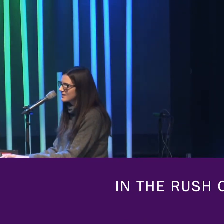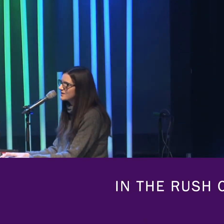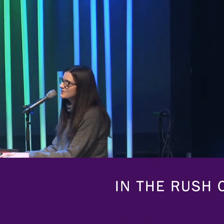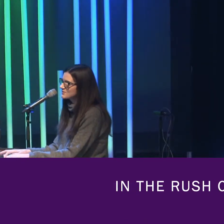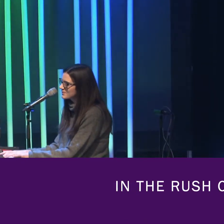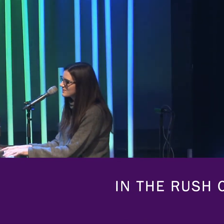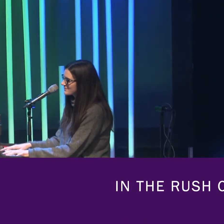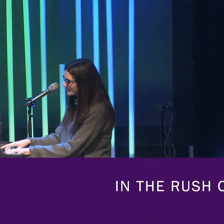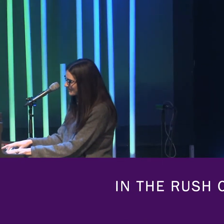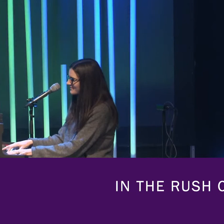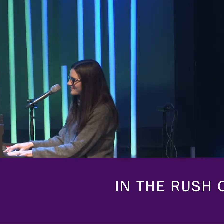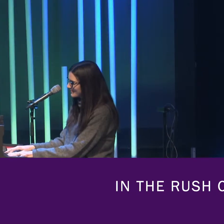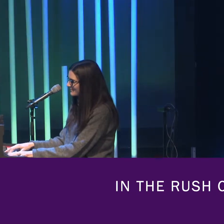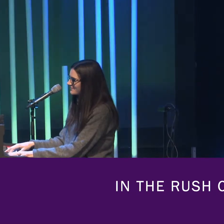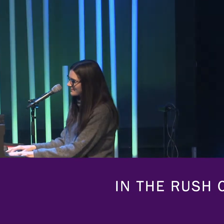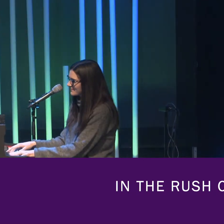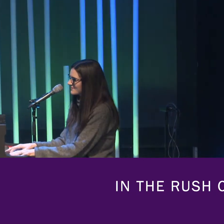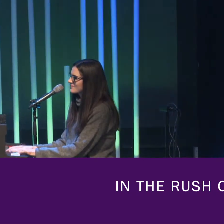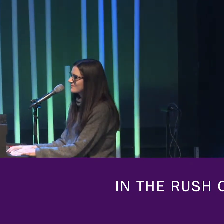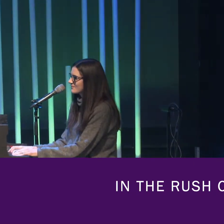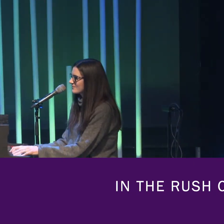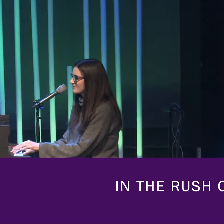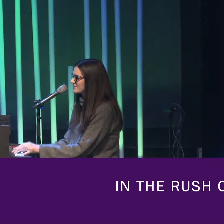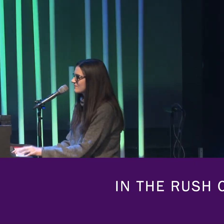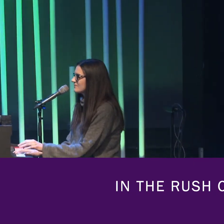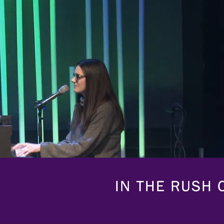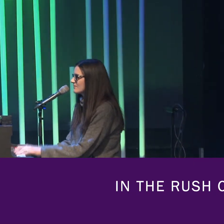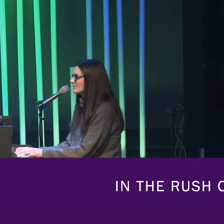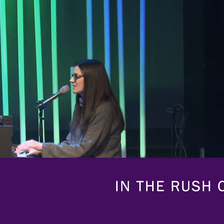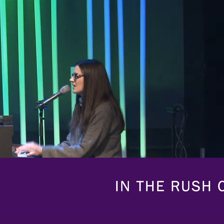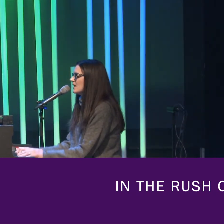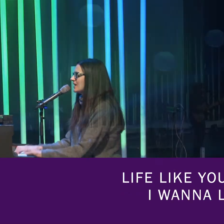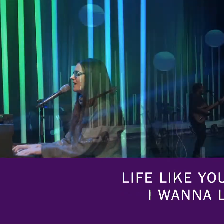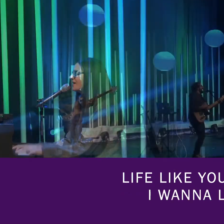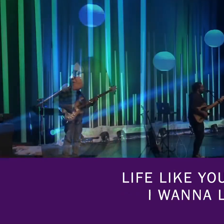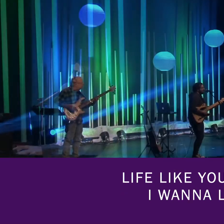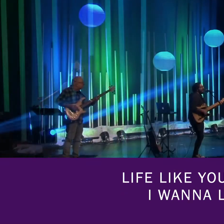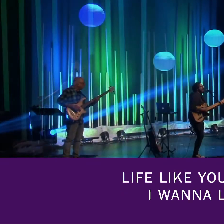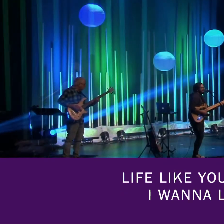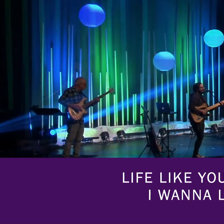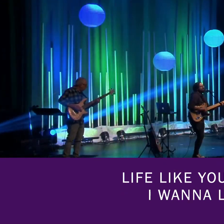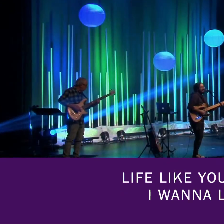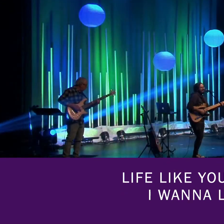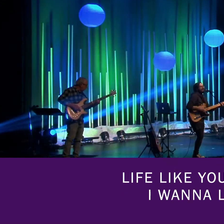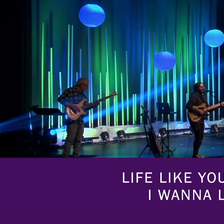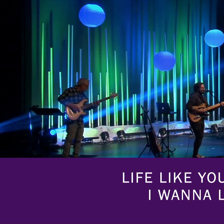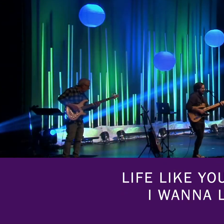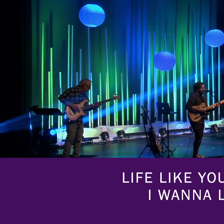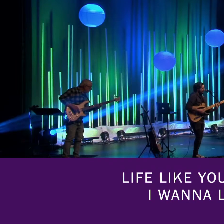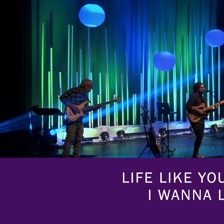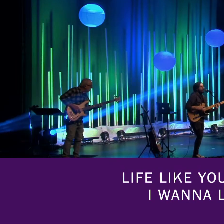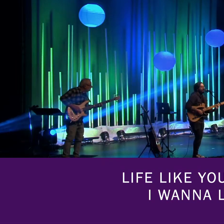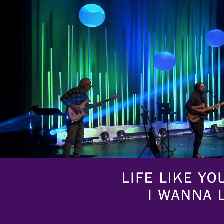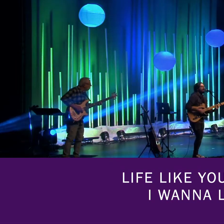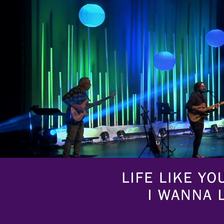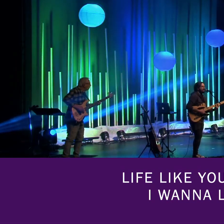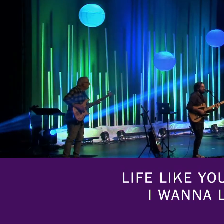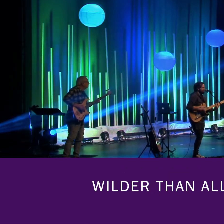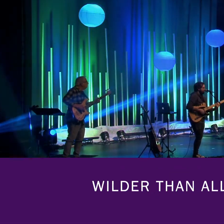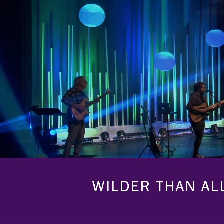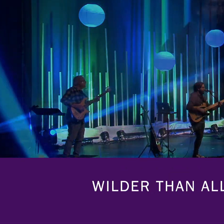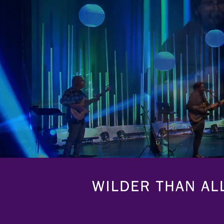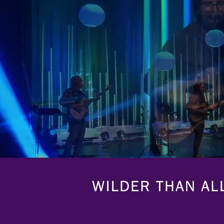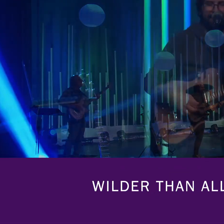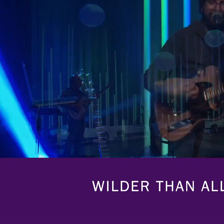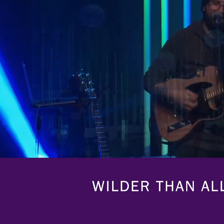horizon in a rush of heaven. Life like you made it, I want to